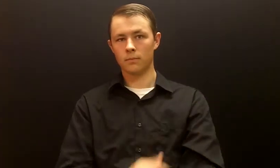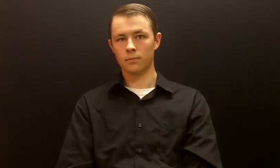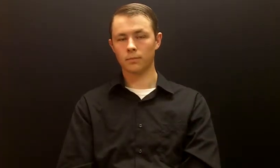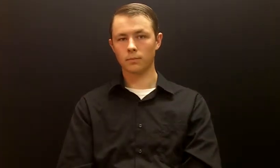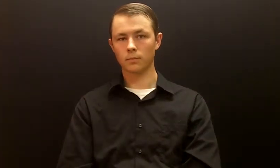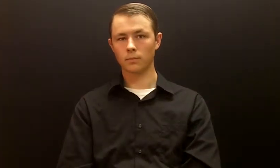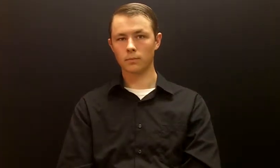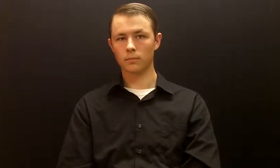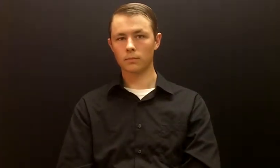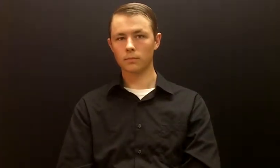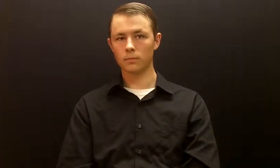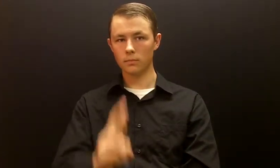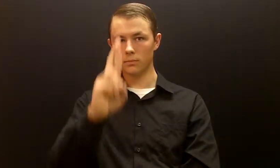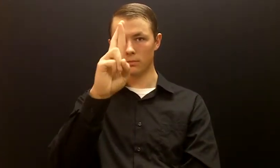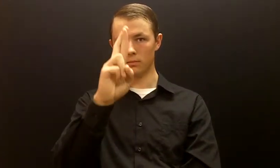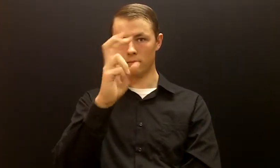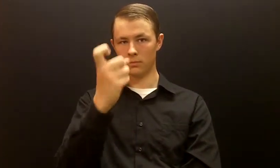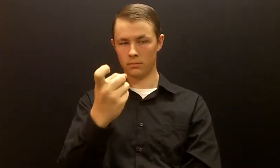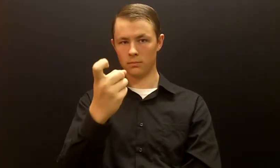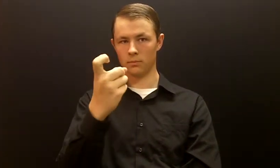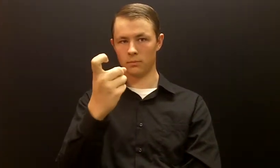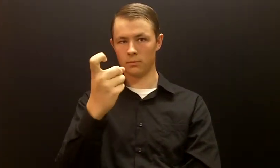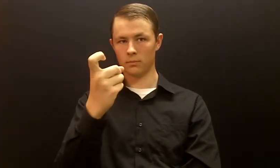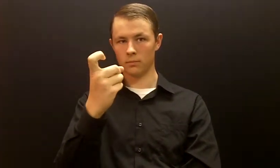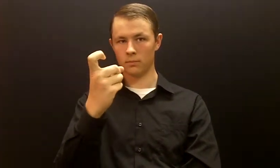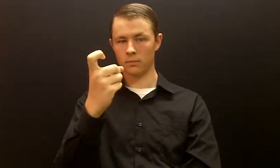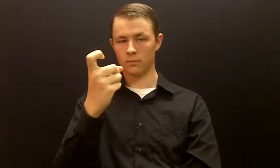is RX, so it's RX for prescription.